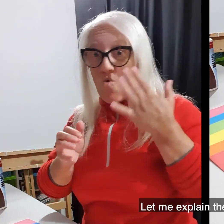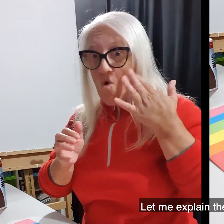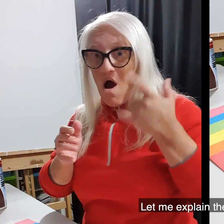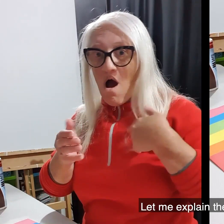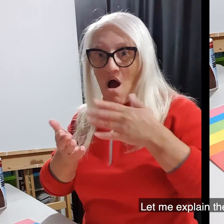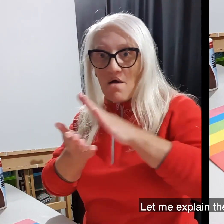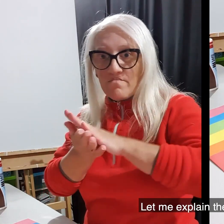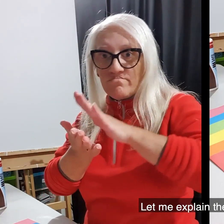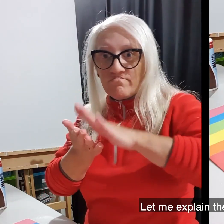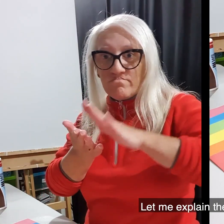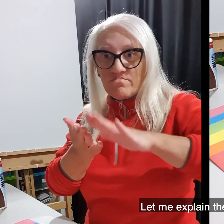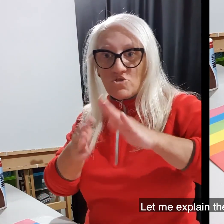Let me explain the process.